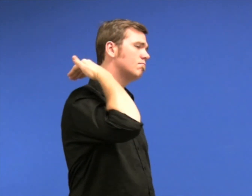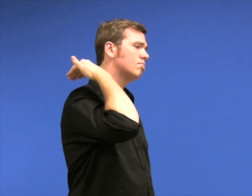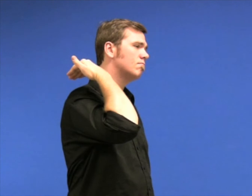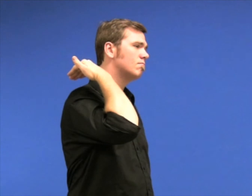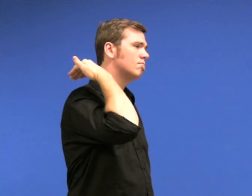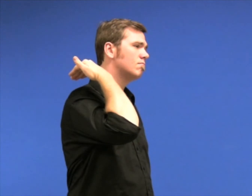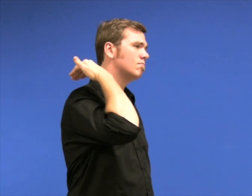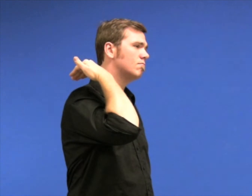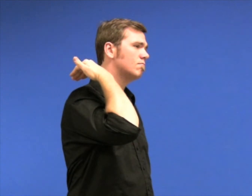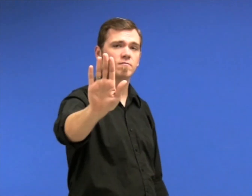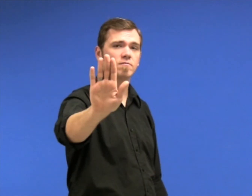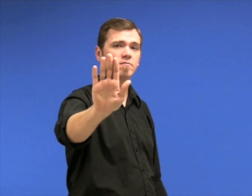Past.